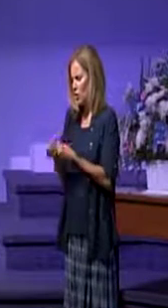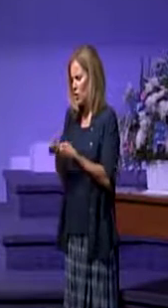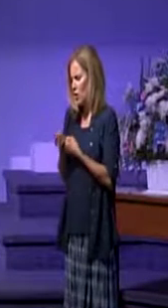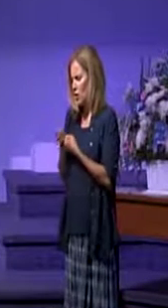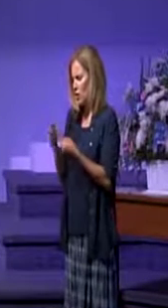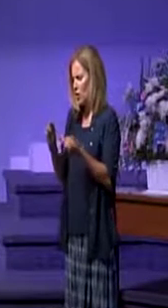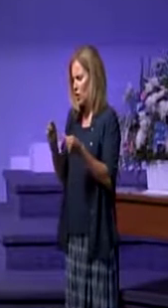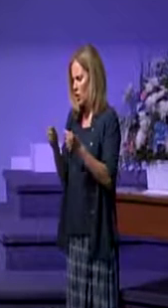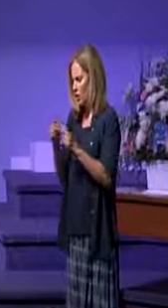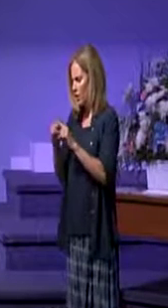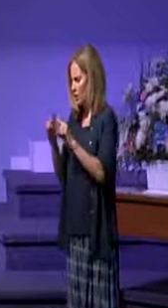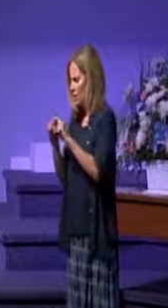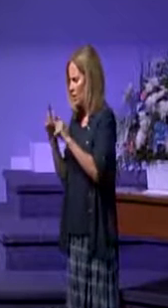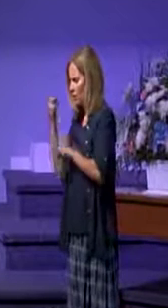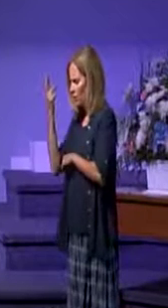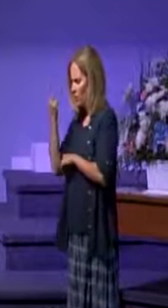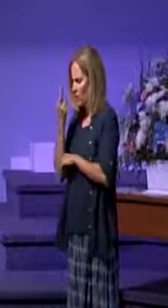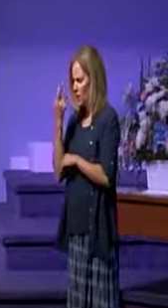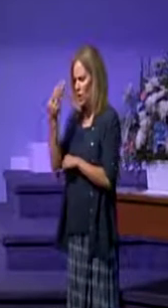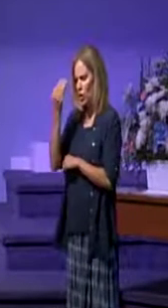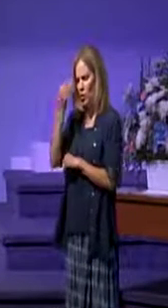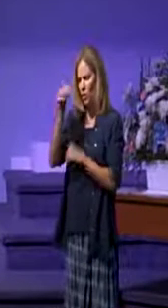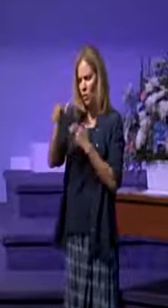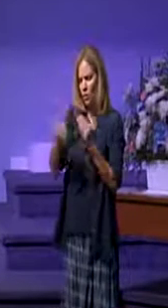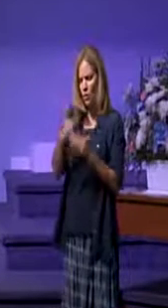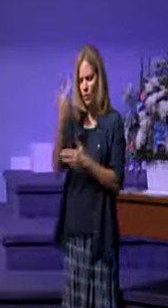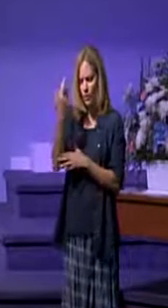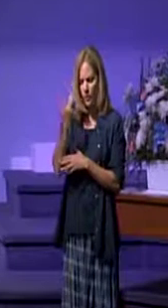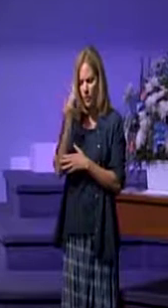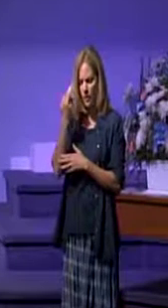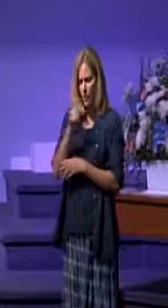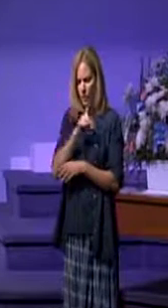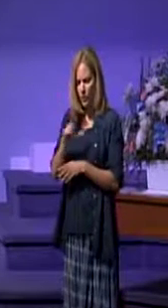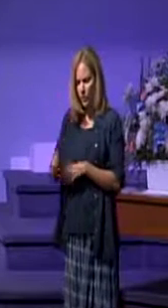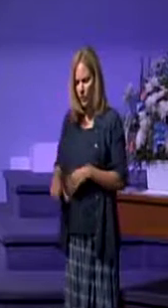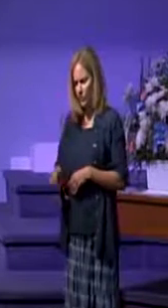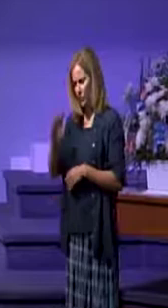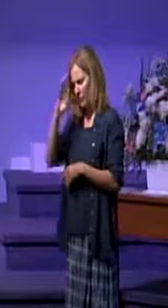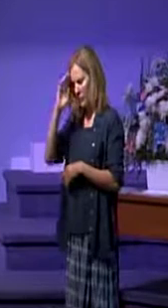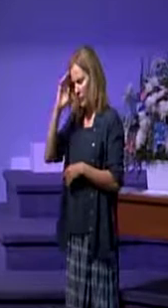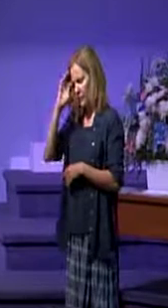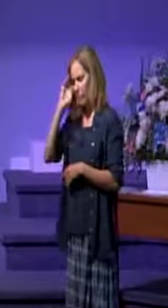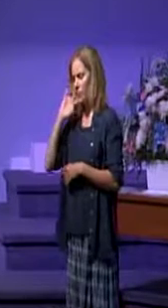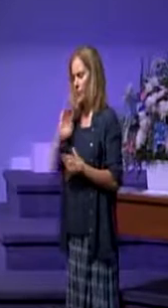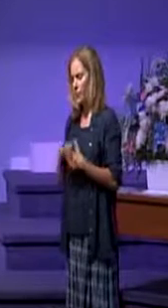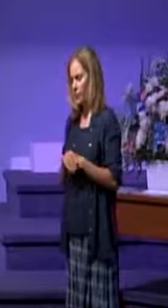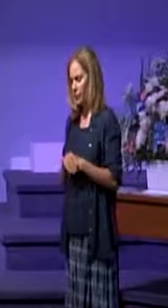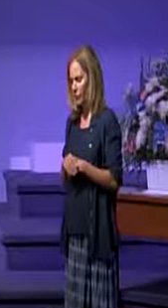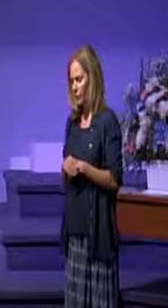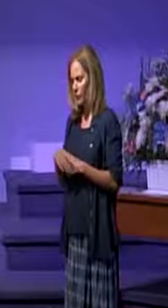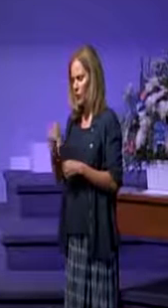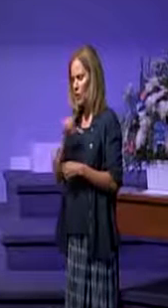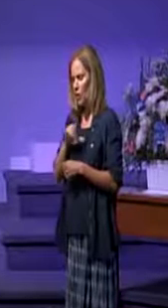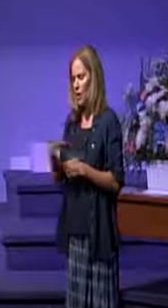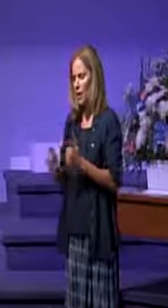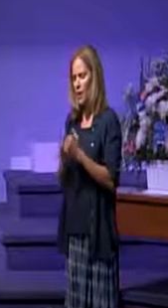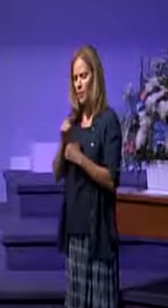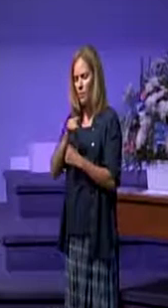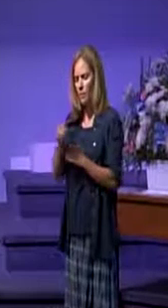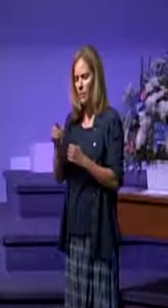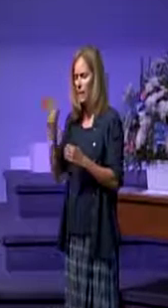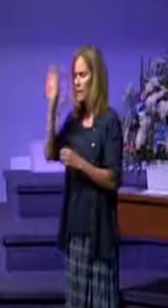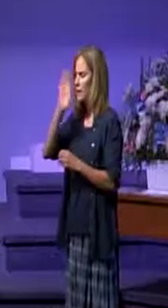hurting for different reasons, Lord, and you know each and every one of them. Lord, help them to seek you